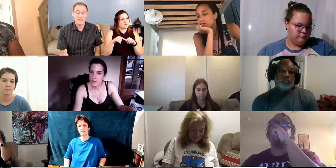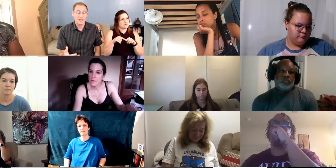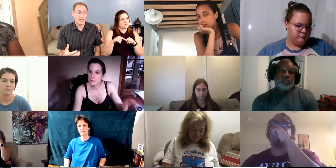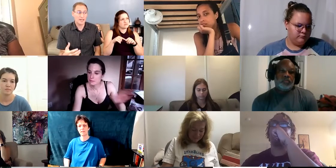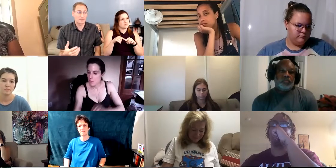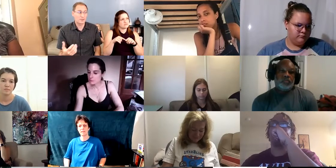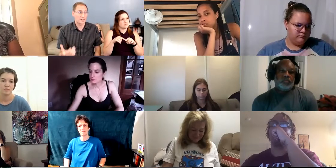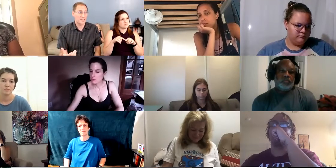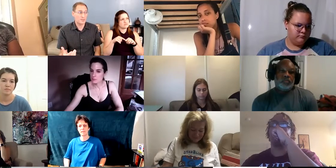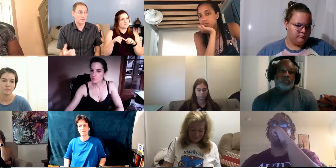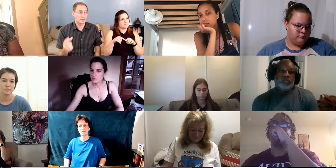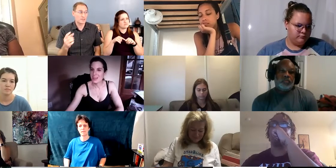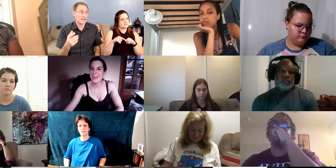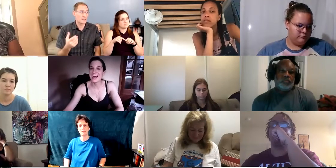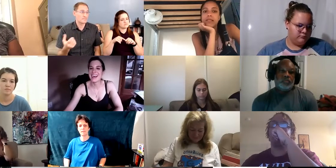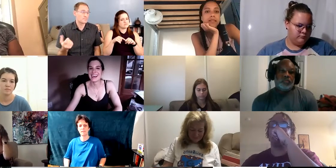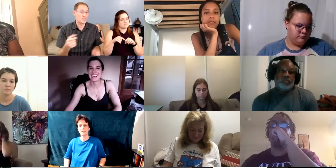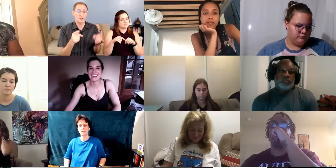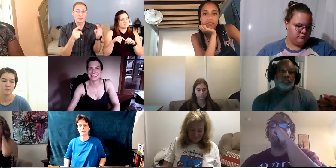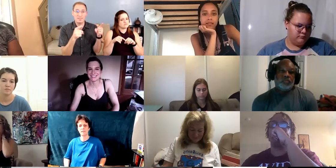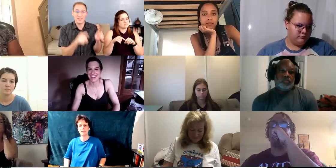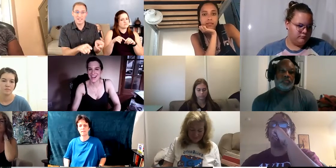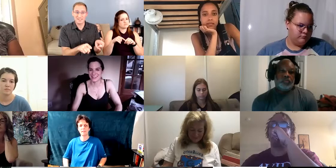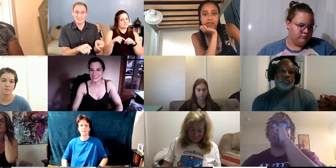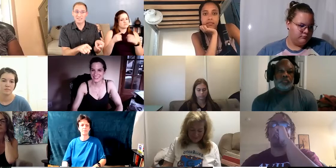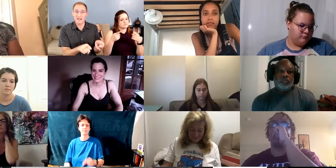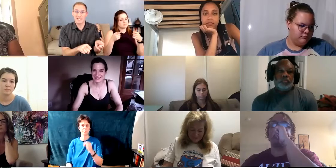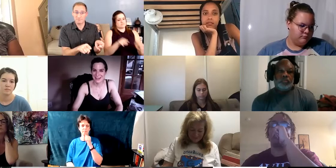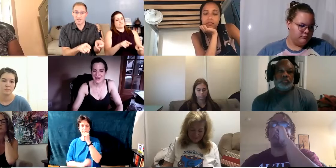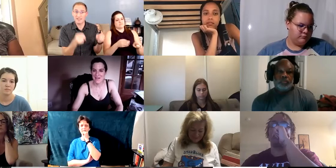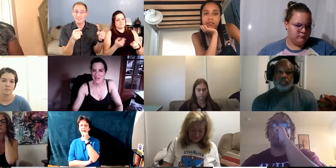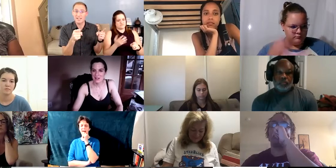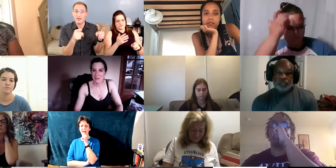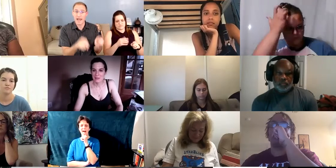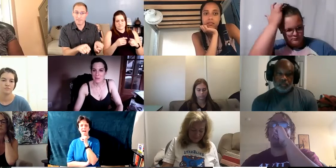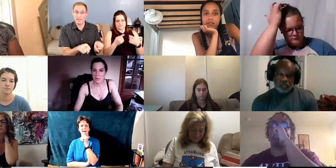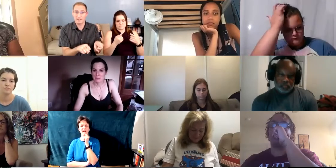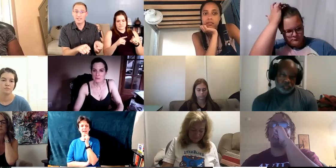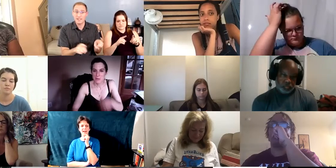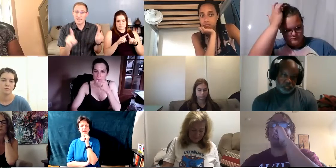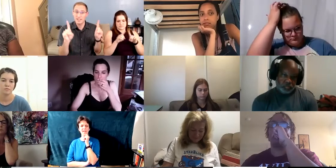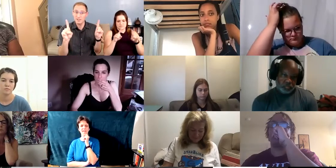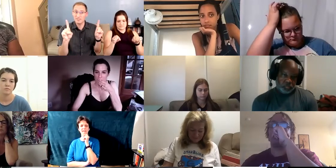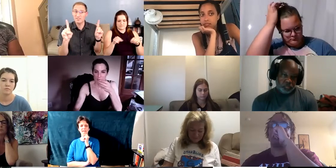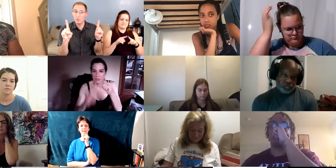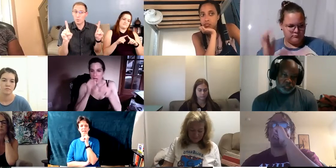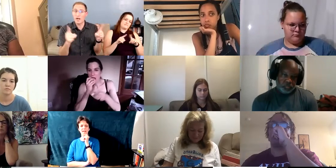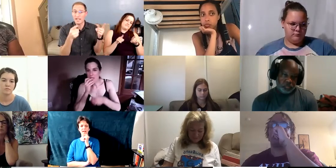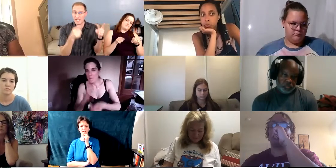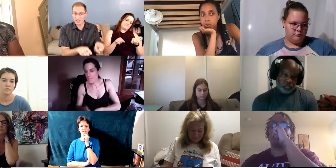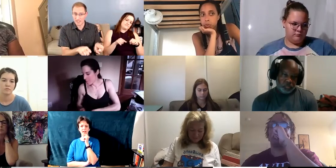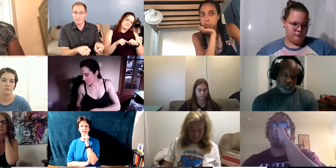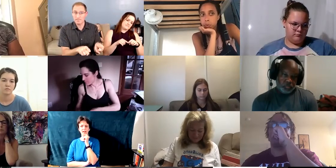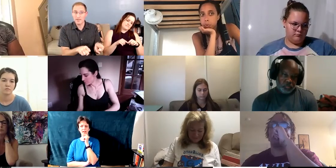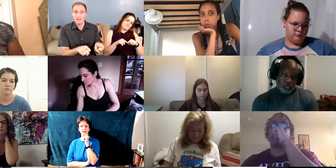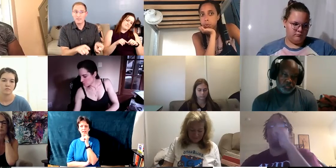is. For example, this is a sign, right? The sign for happen, and that uses the one